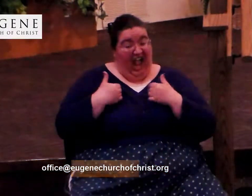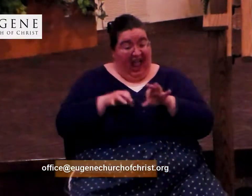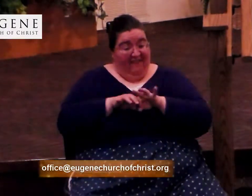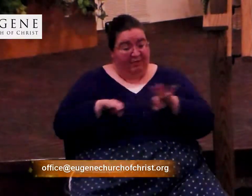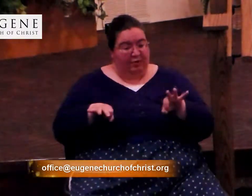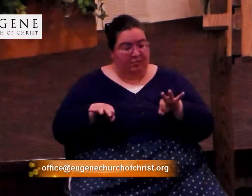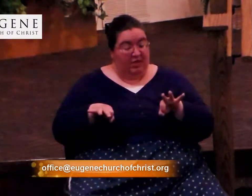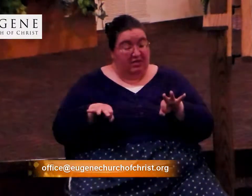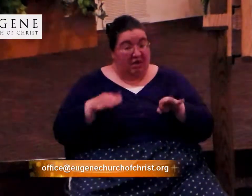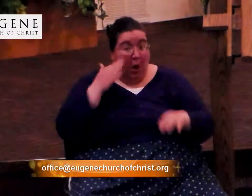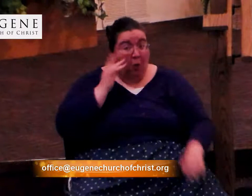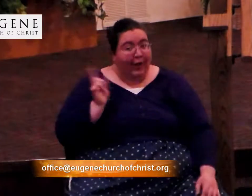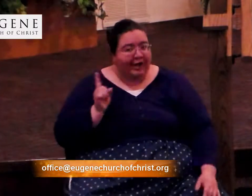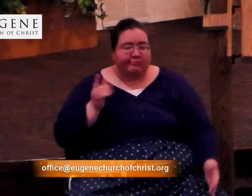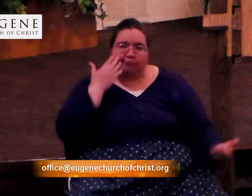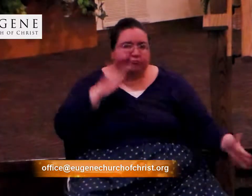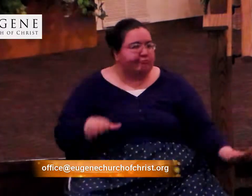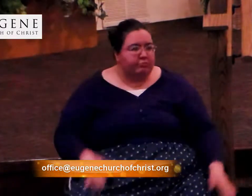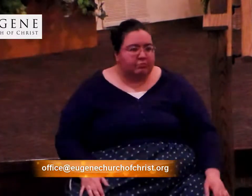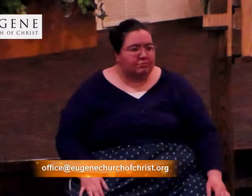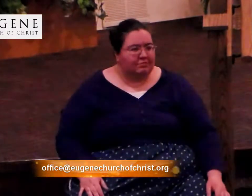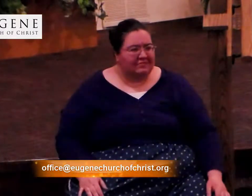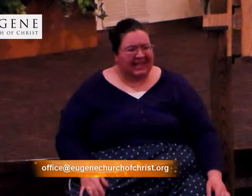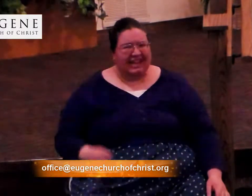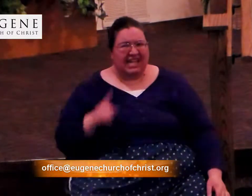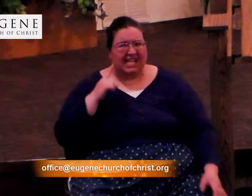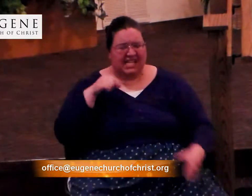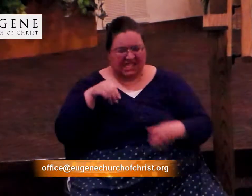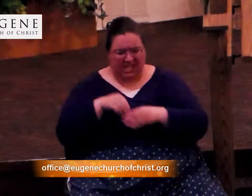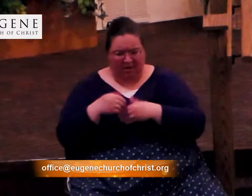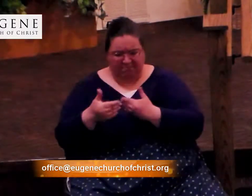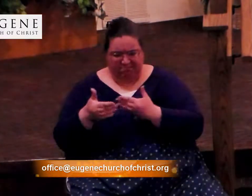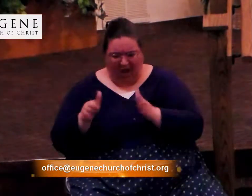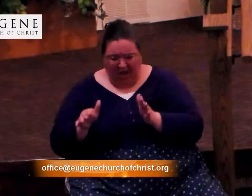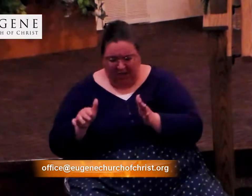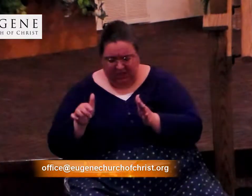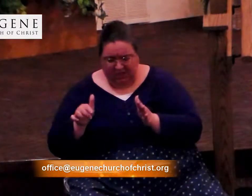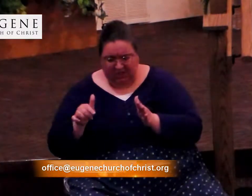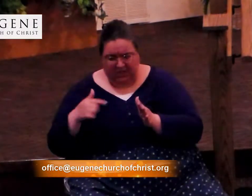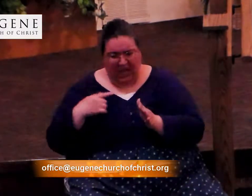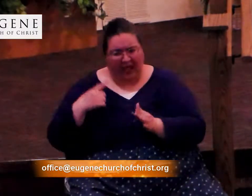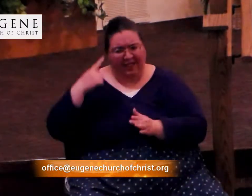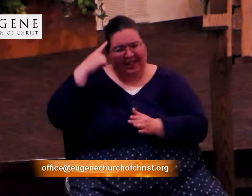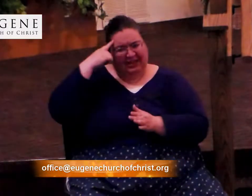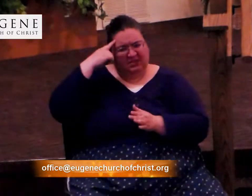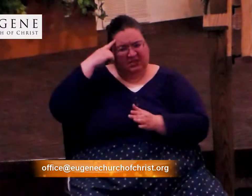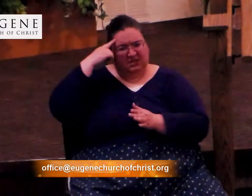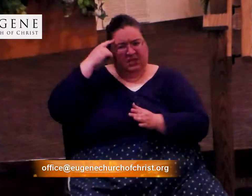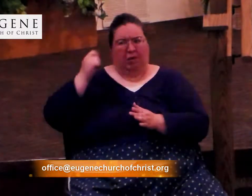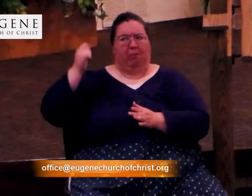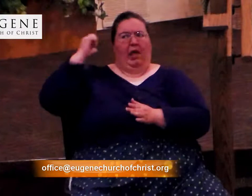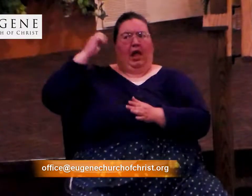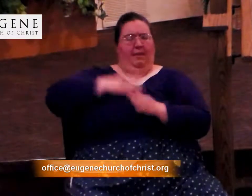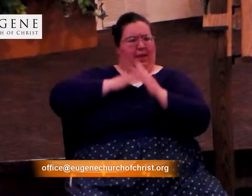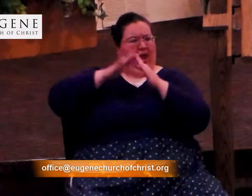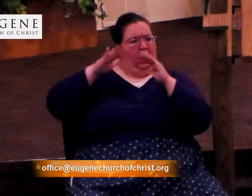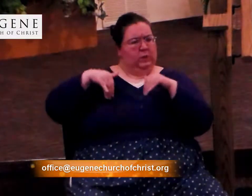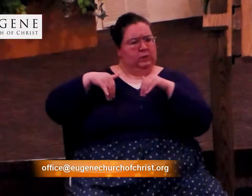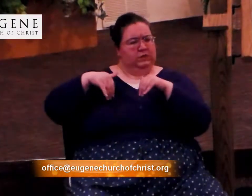box. I'm pretty sure it's in the little storage area behind where I live, but I couldn't tell you exactly what box it's in.